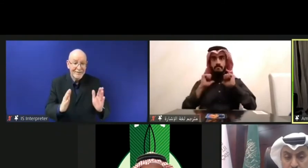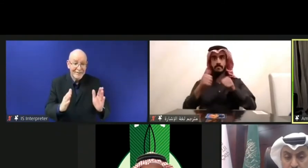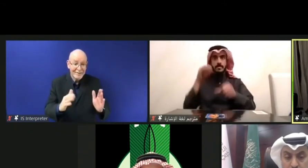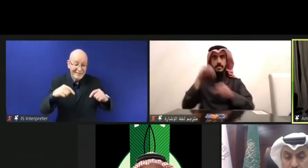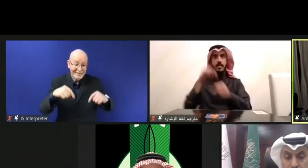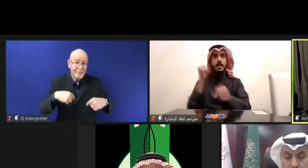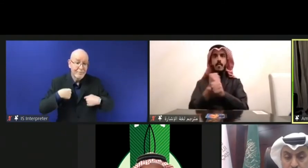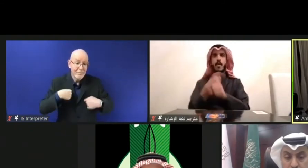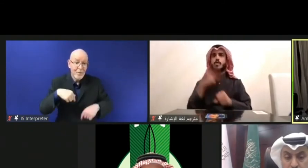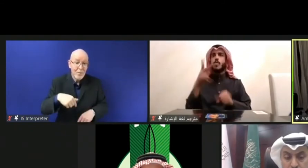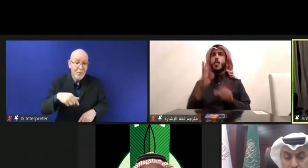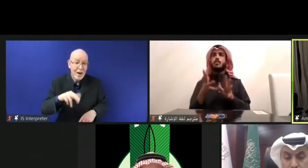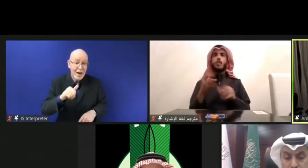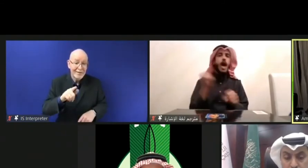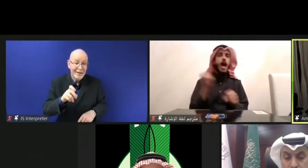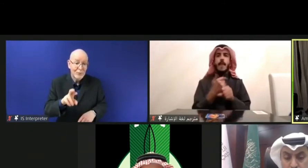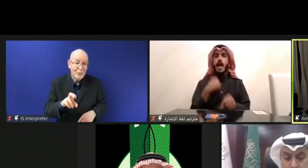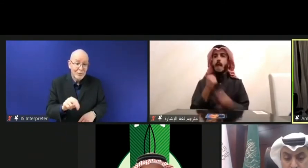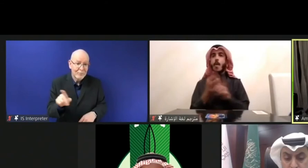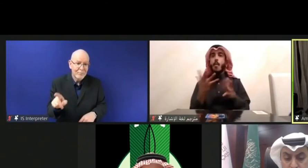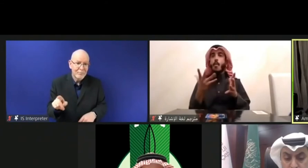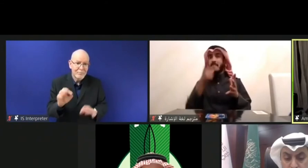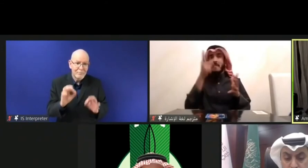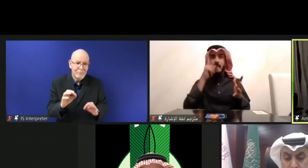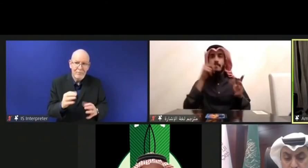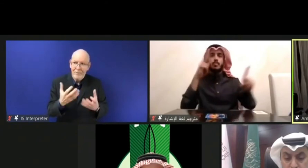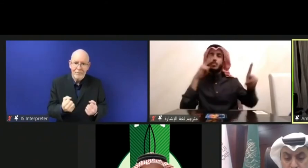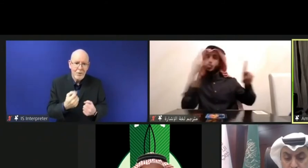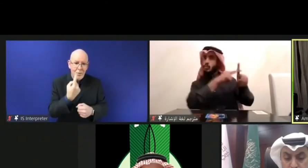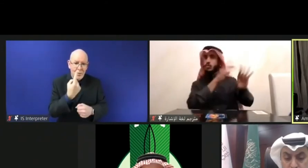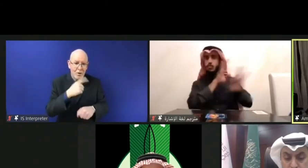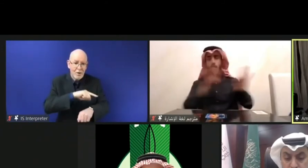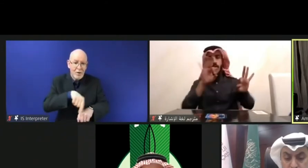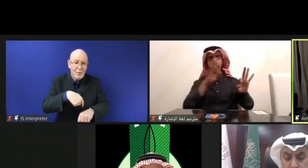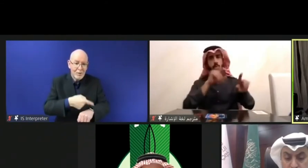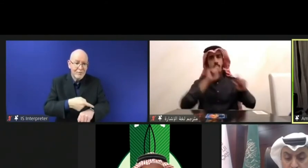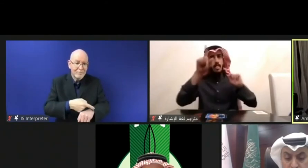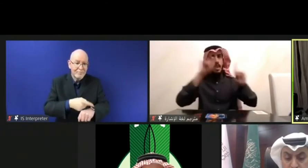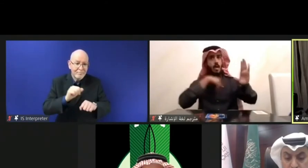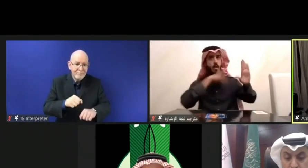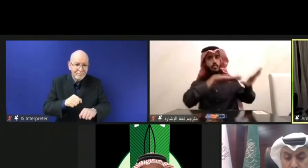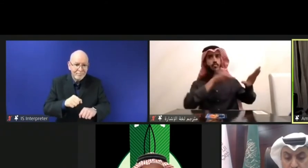that we are doing there. It is available online on the Purple Light Up.